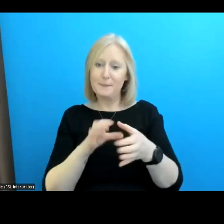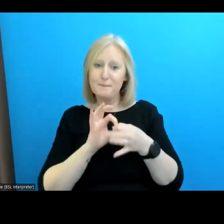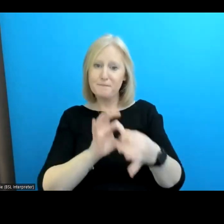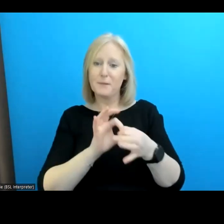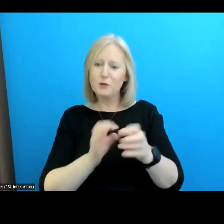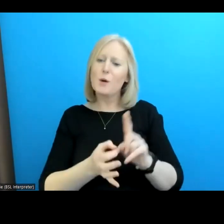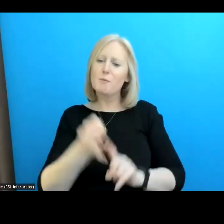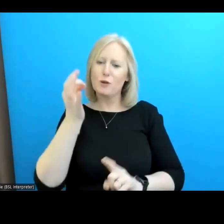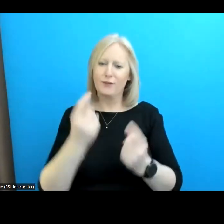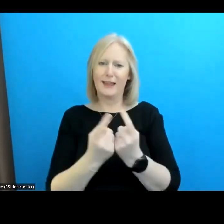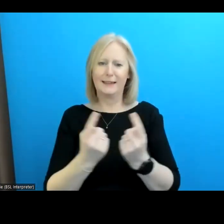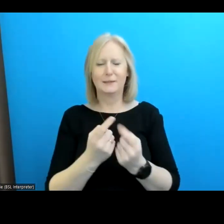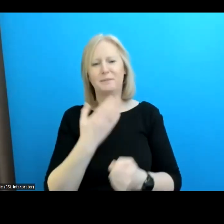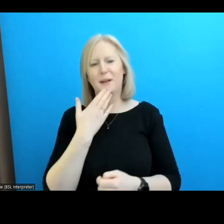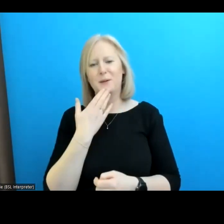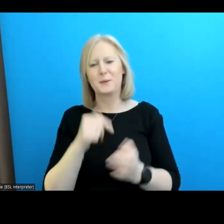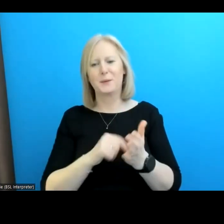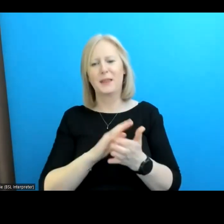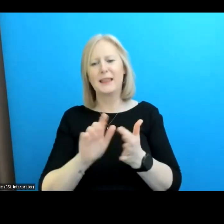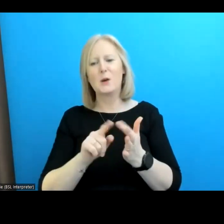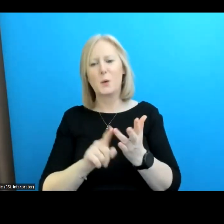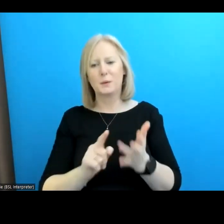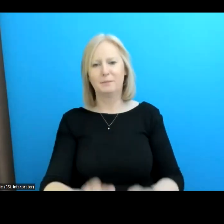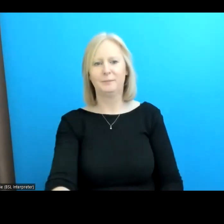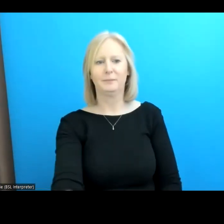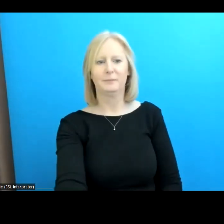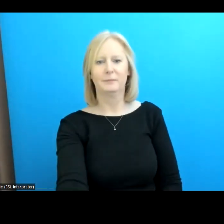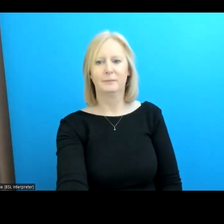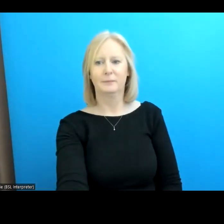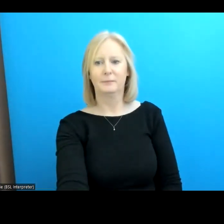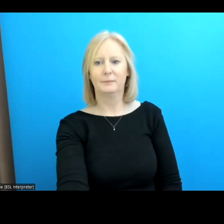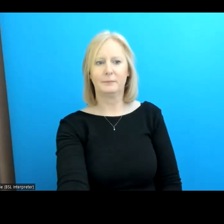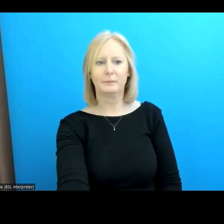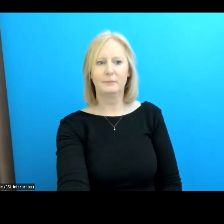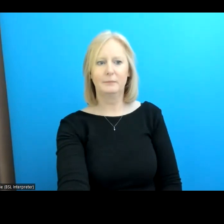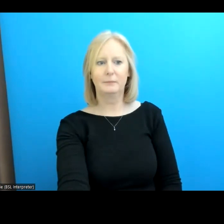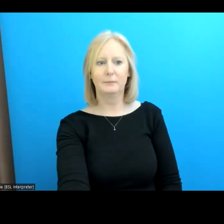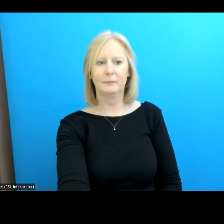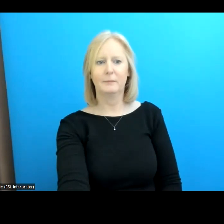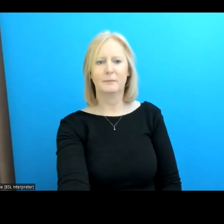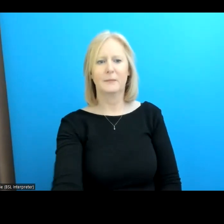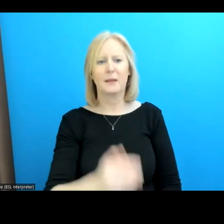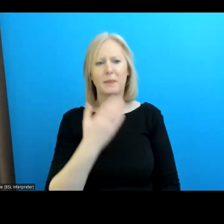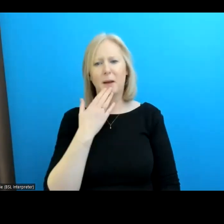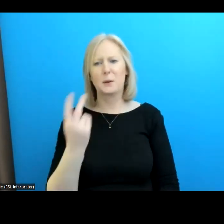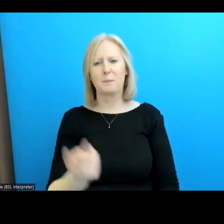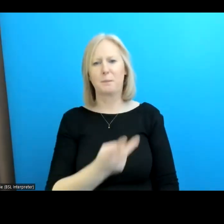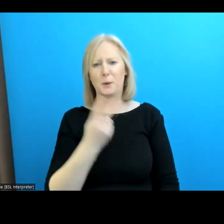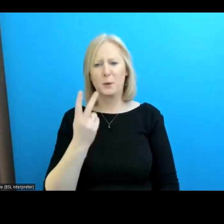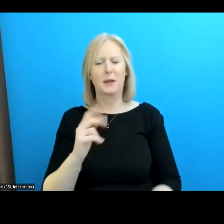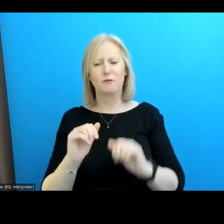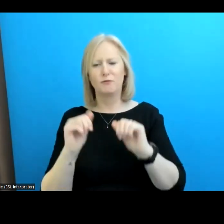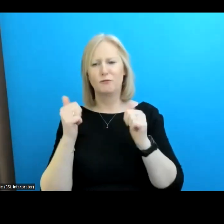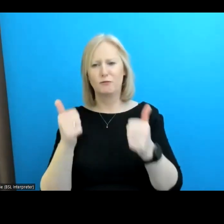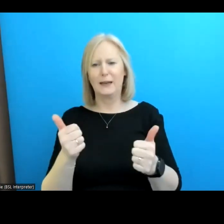better. Thanks, Theo. Thank you so much, Stephen and Lynn. It was great to hear those kind